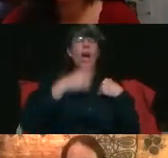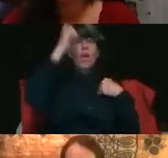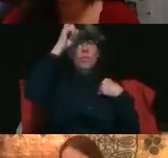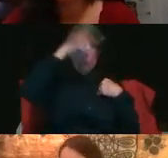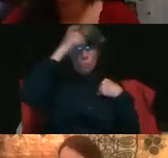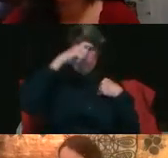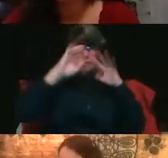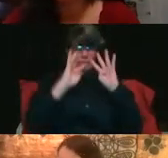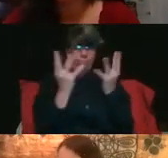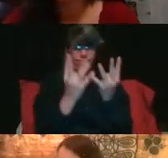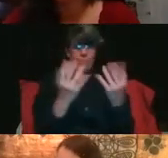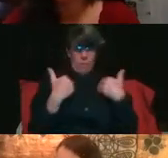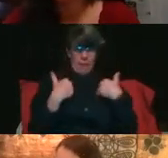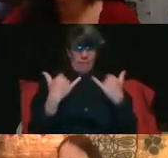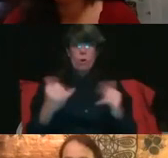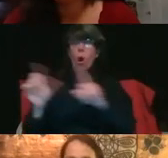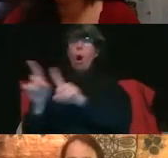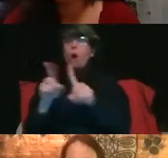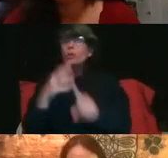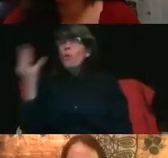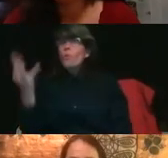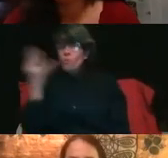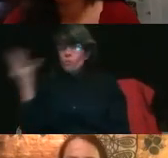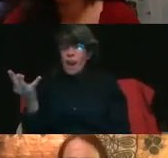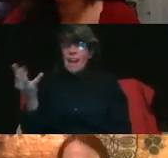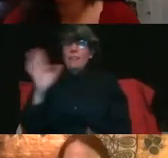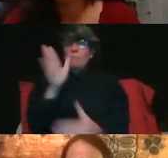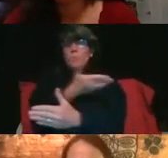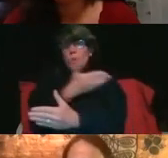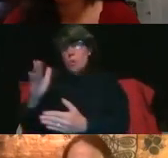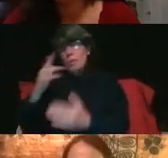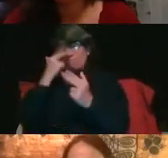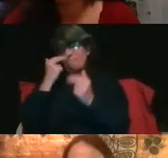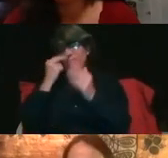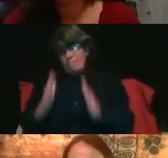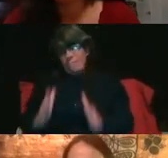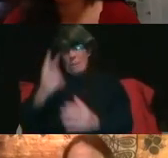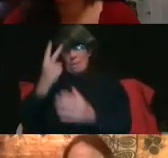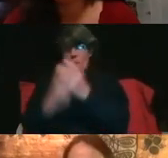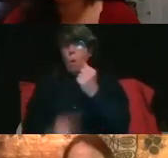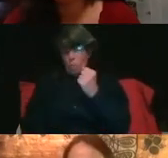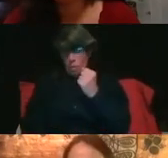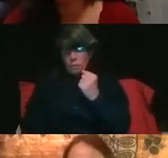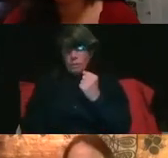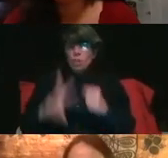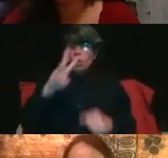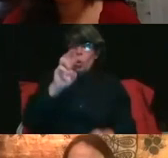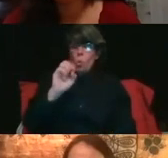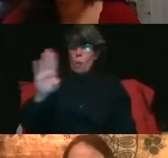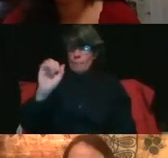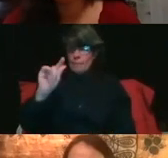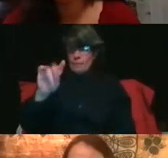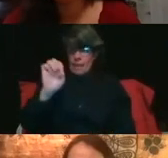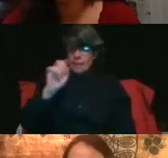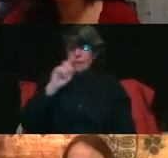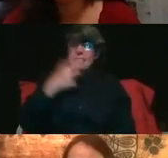now, and on Fridays, we have the concert series. On our website, which is indigenousways.org, are